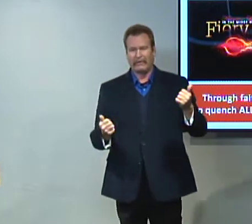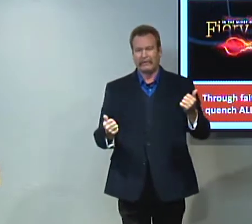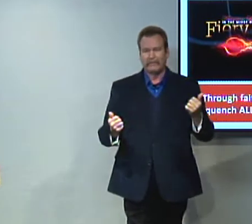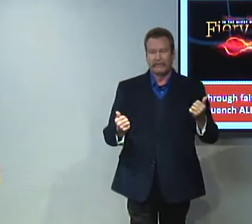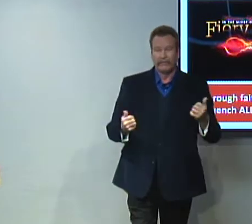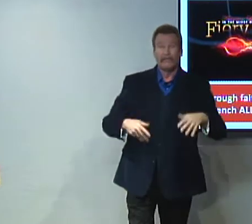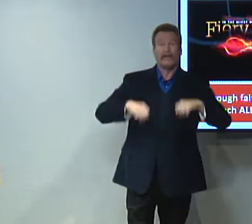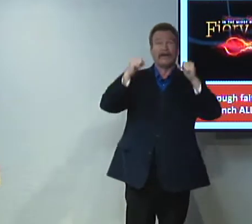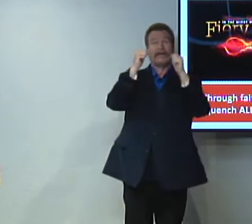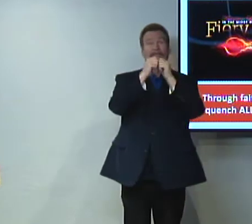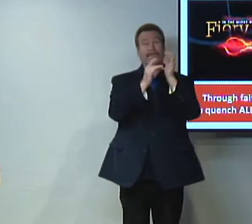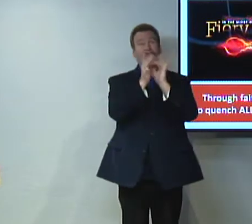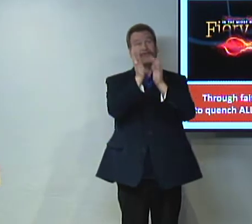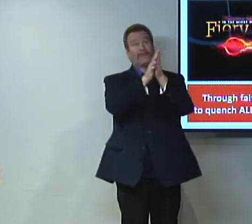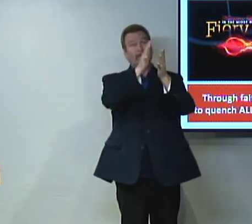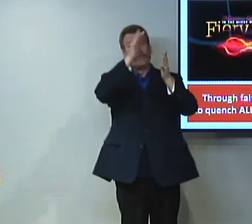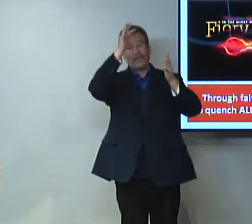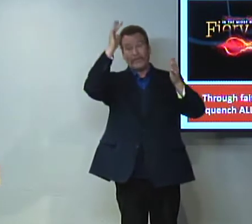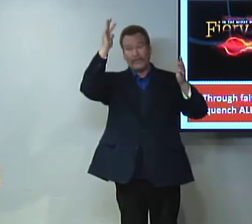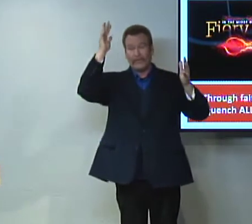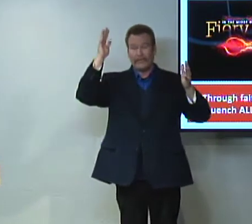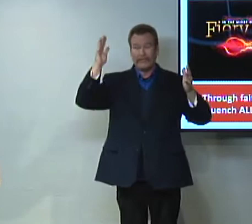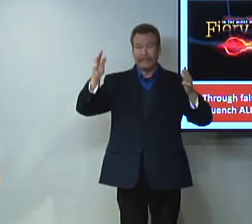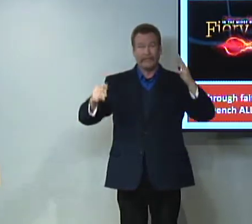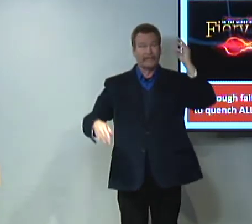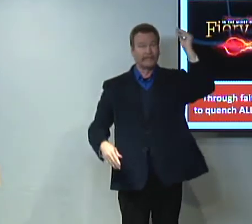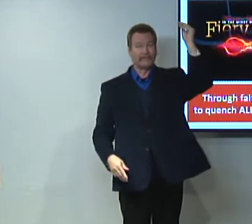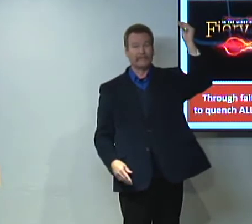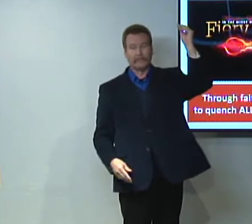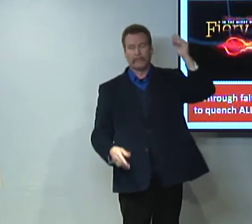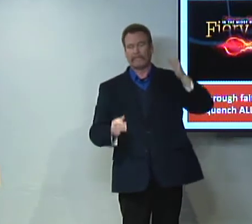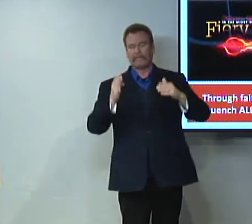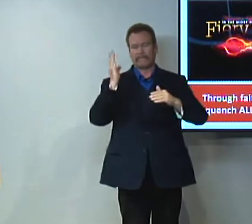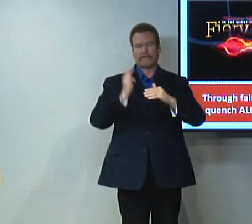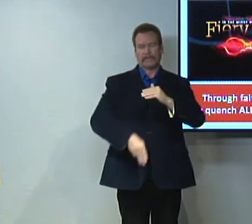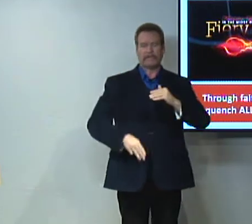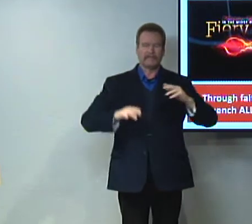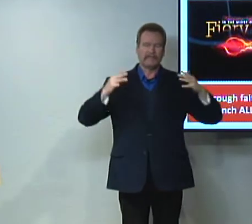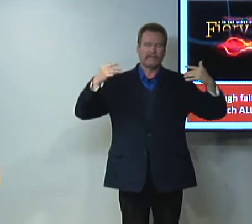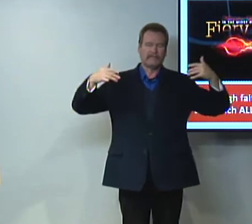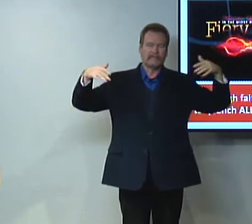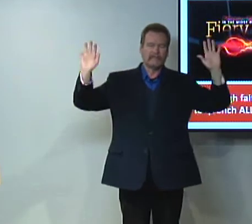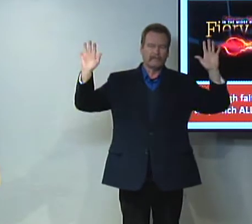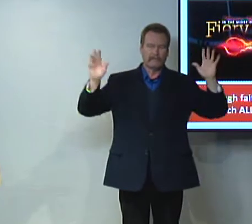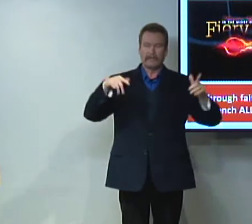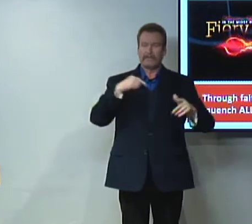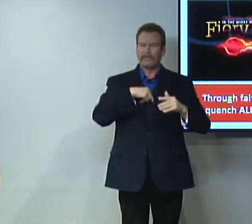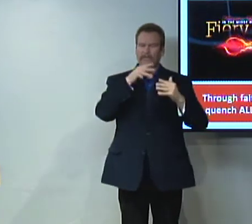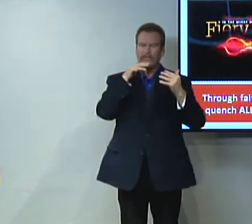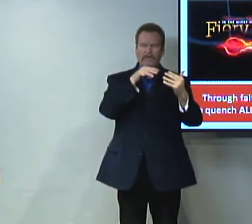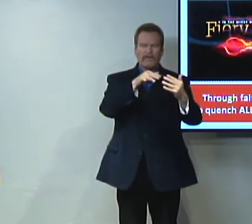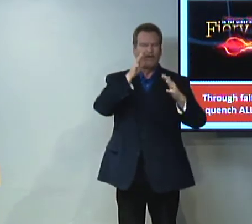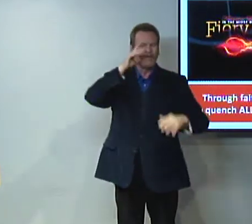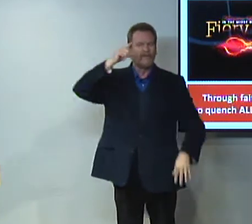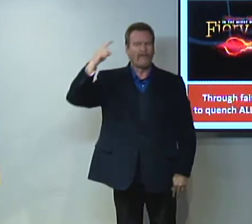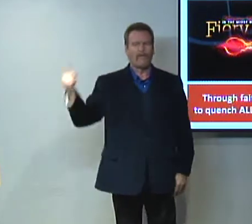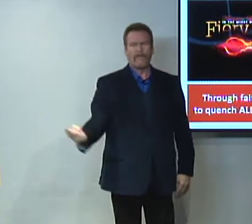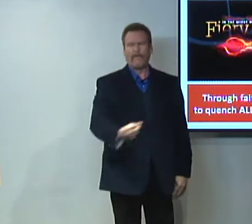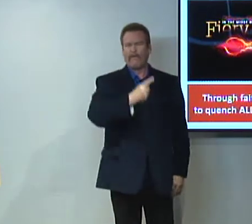or raptured, either one of these choices, we won't need that shield anymore because we will be in the glory of God and we will have His grace within us. That's when